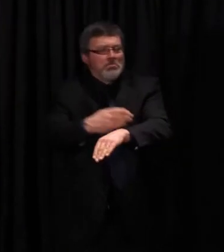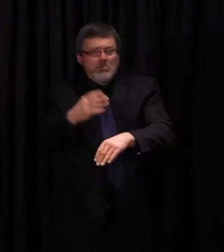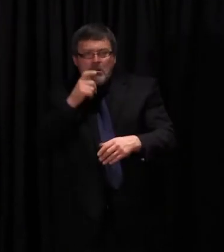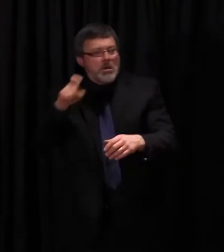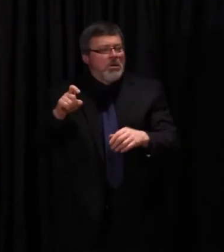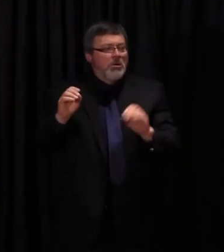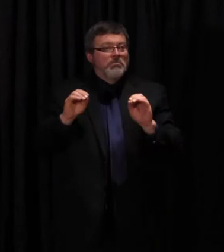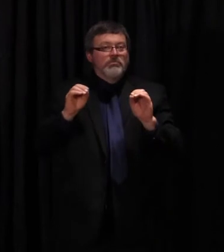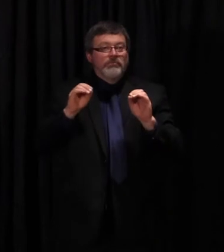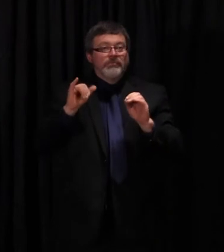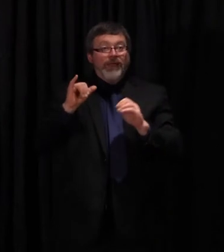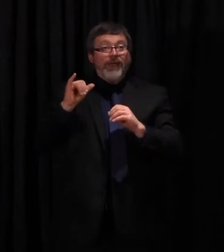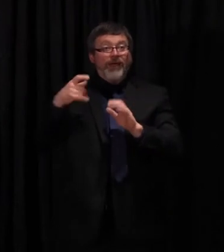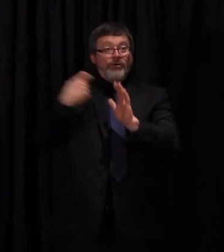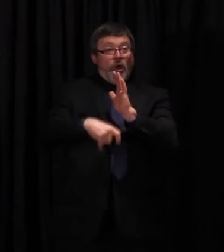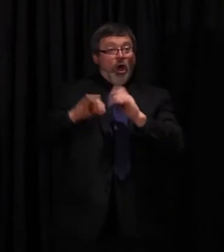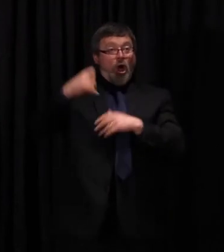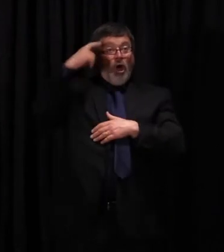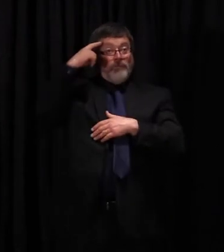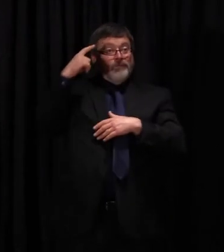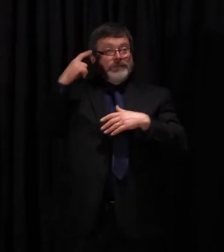government and growth in paychecks.